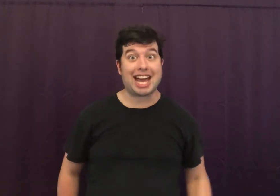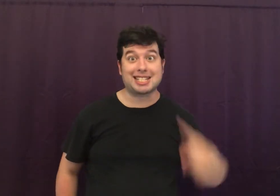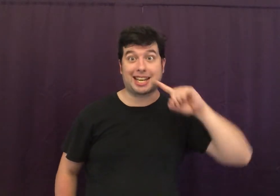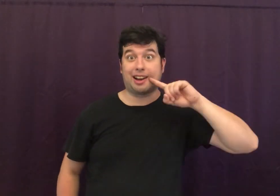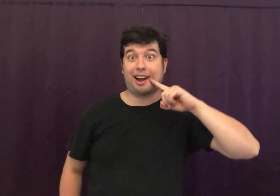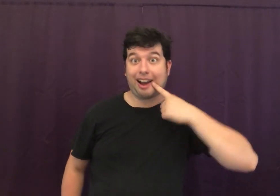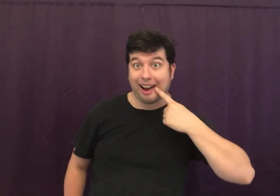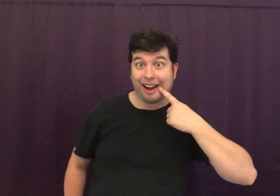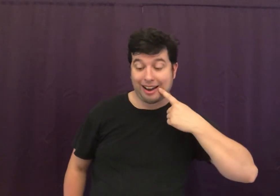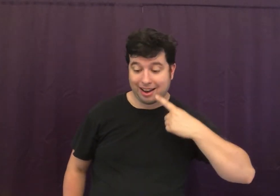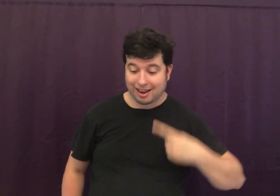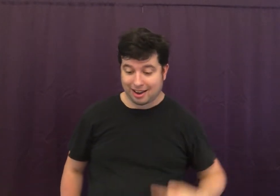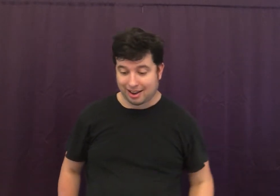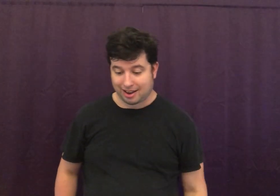Candy.